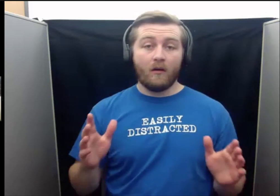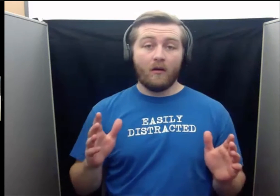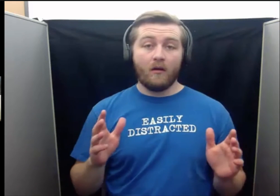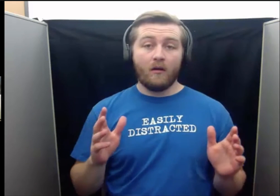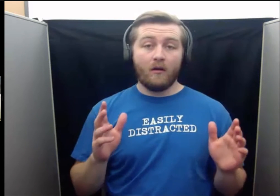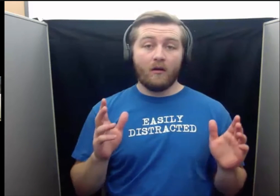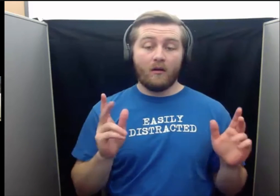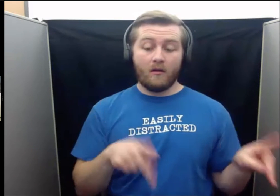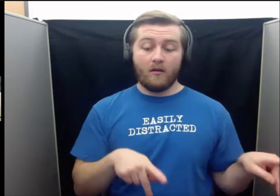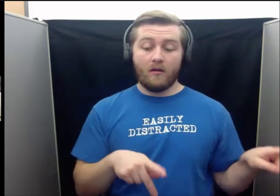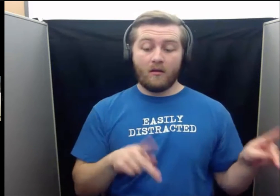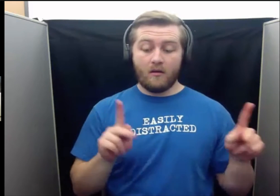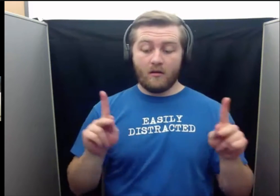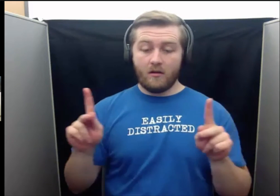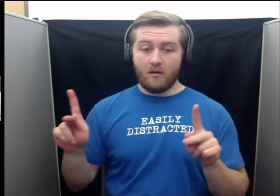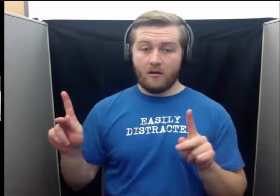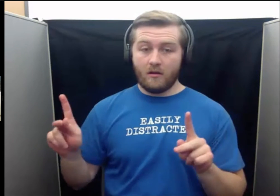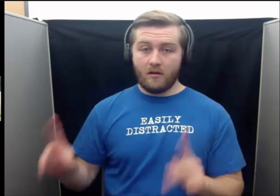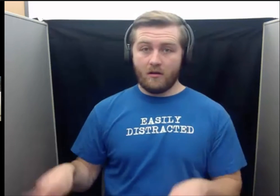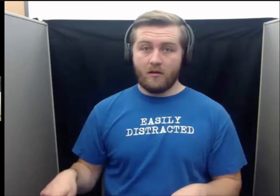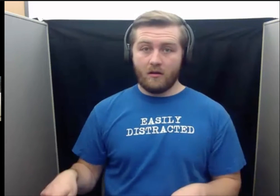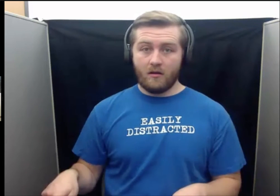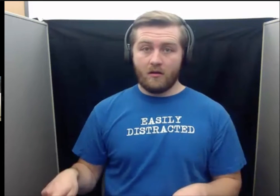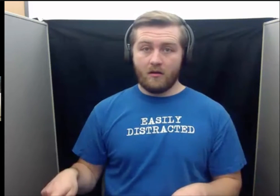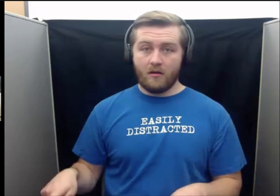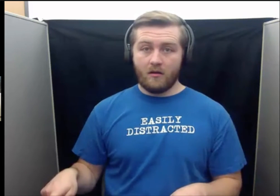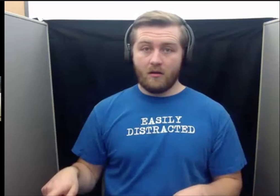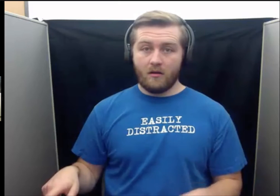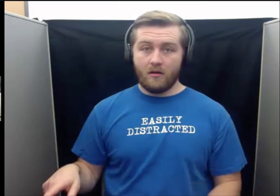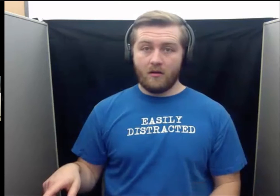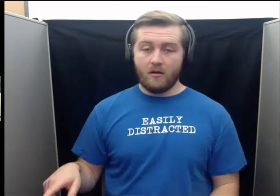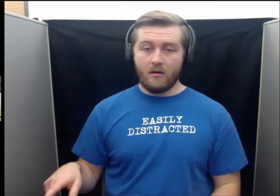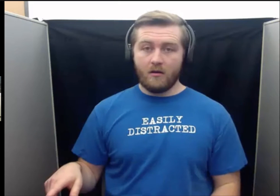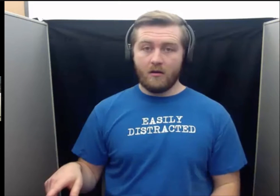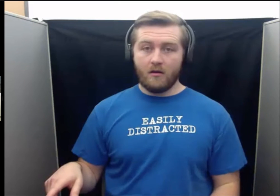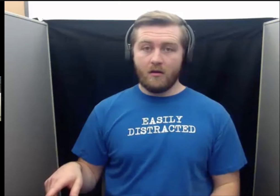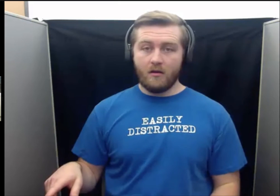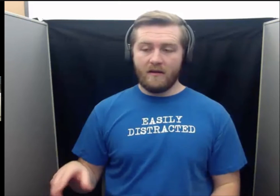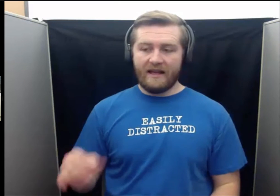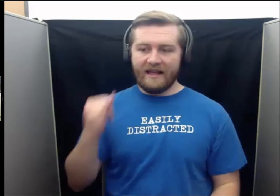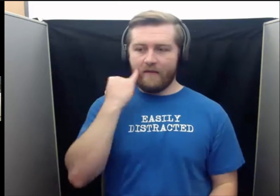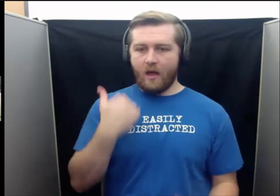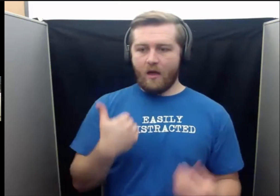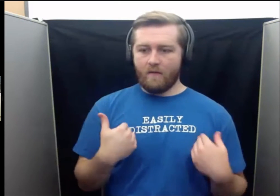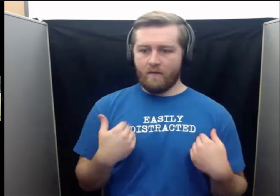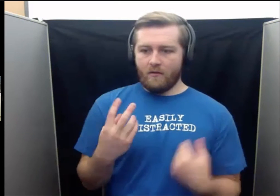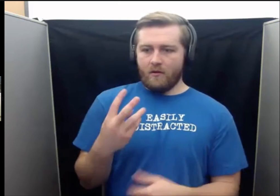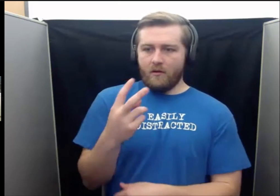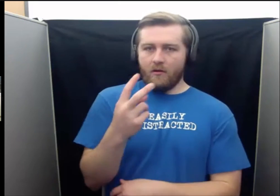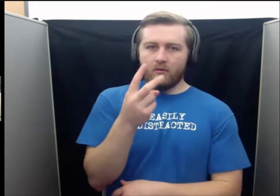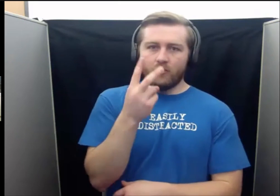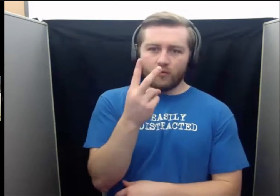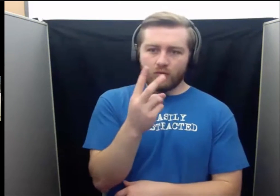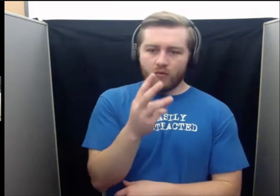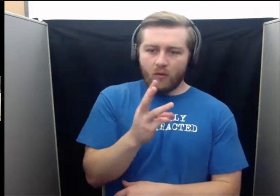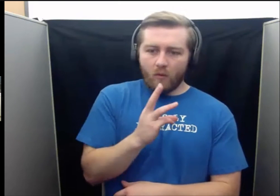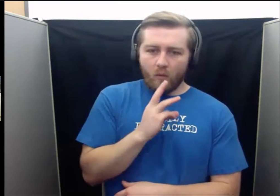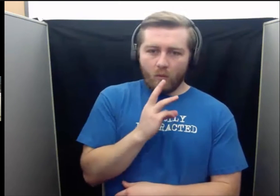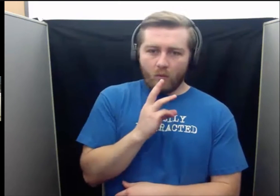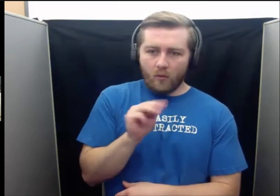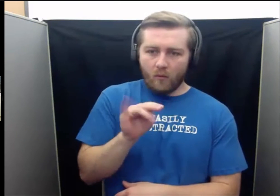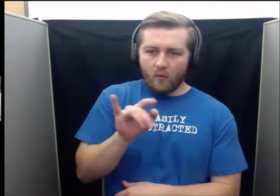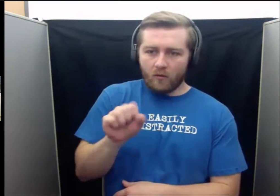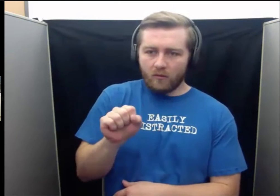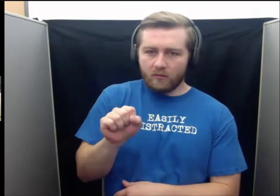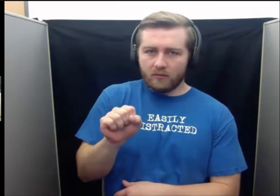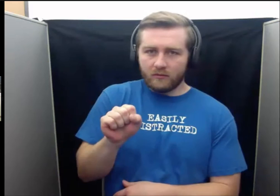If you take two sets of water molecules, one moving very slow, one moving very quickly, the